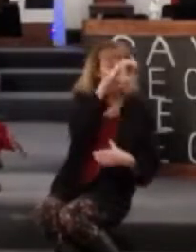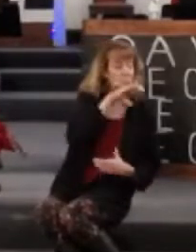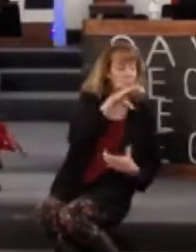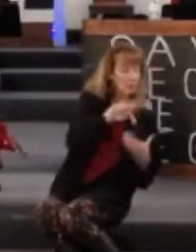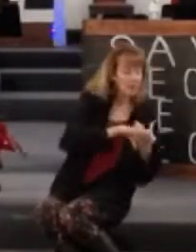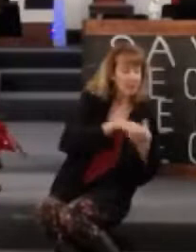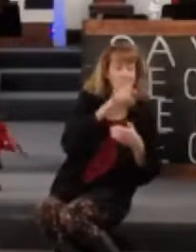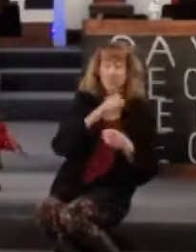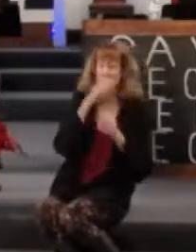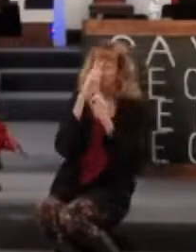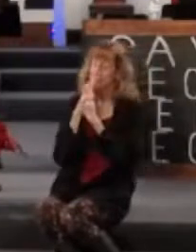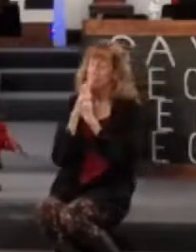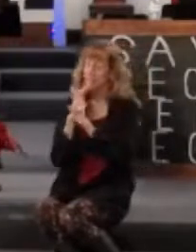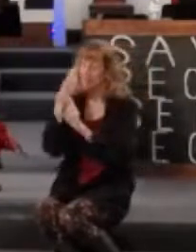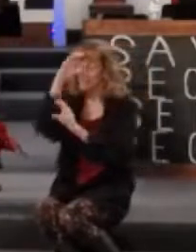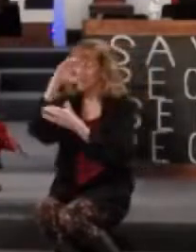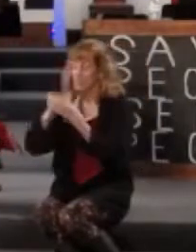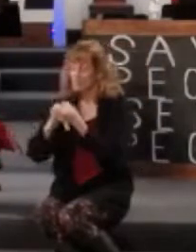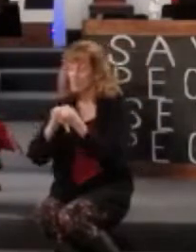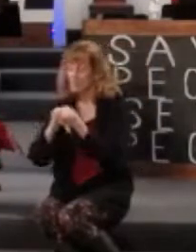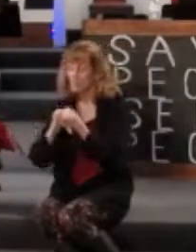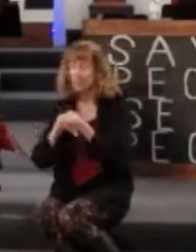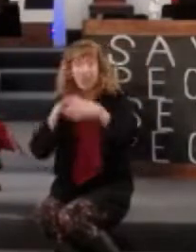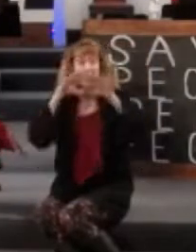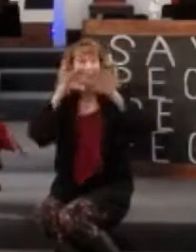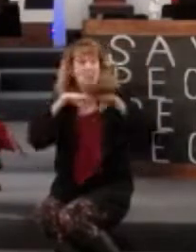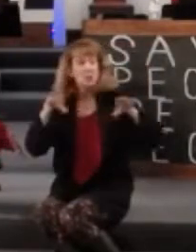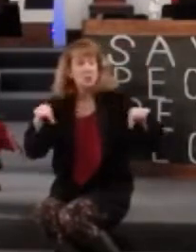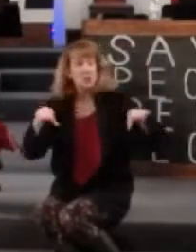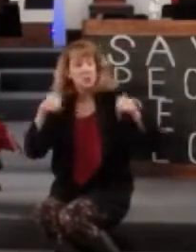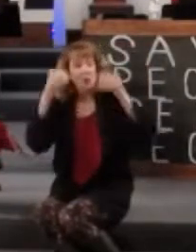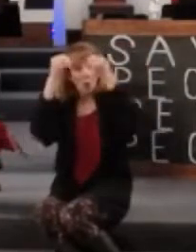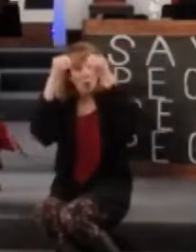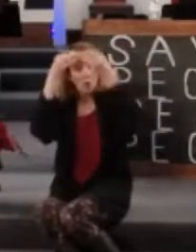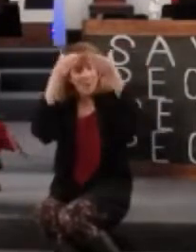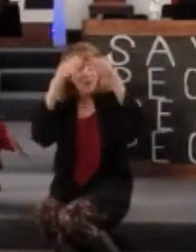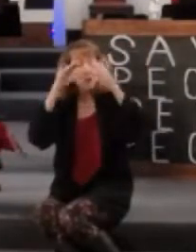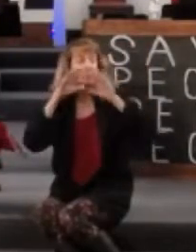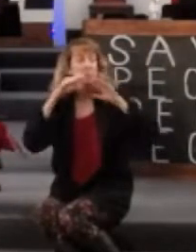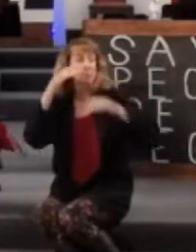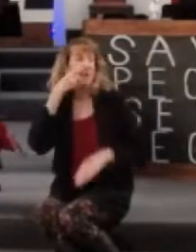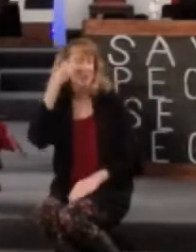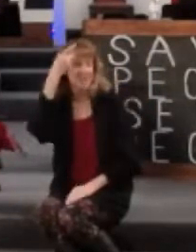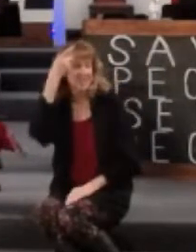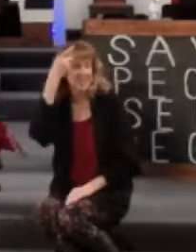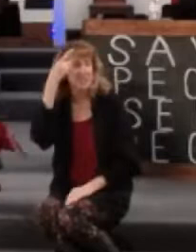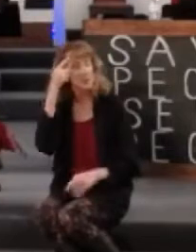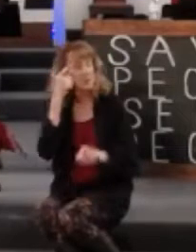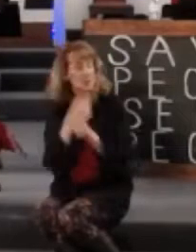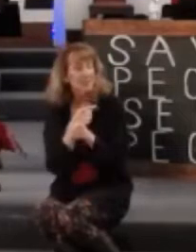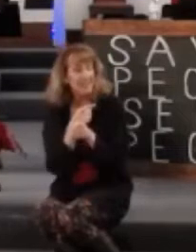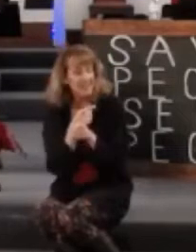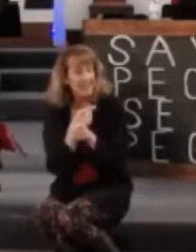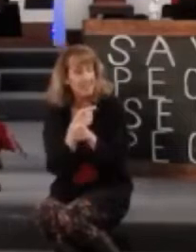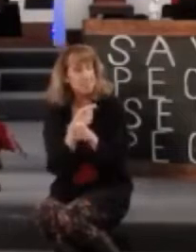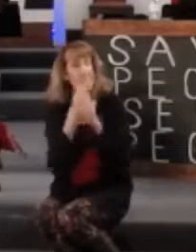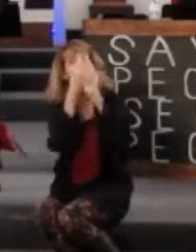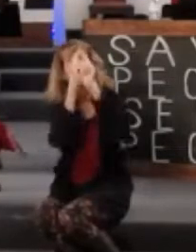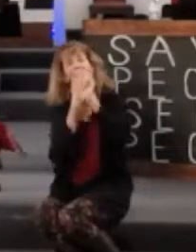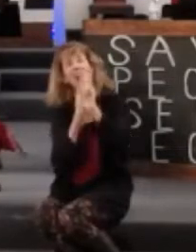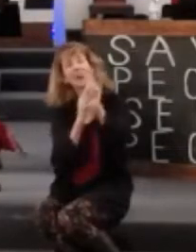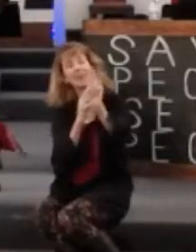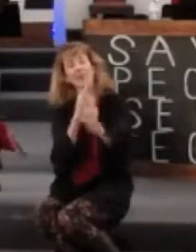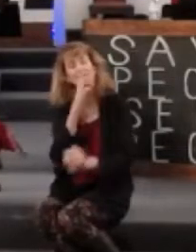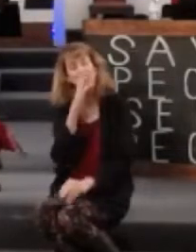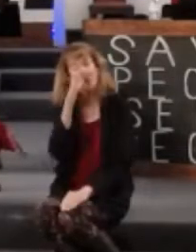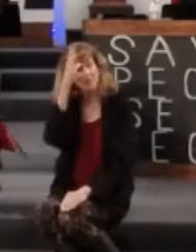her husband. Children, obey your parents in the Lord, for this is right. Honor your father and mother, which